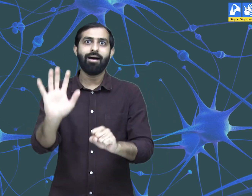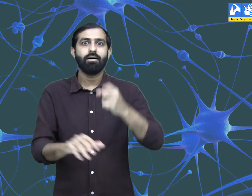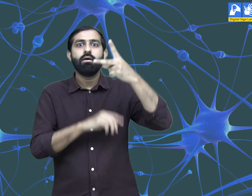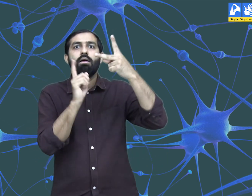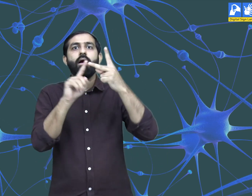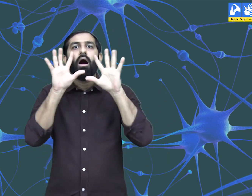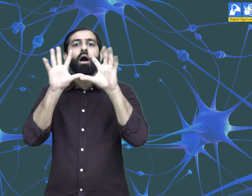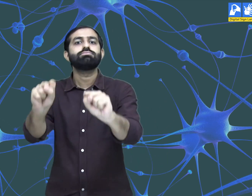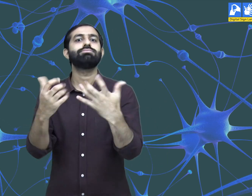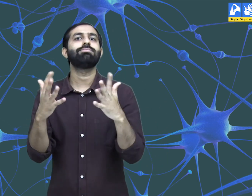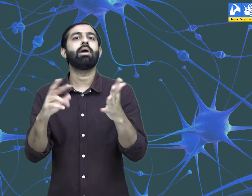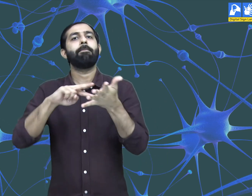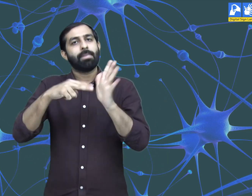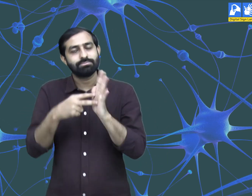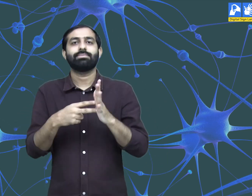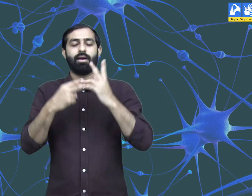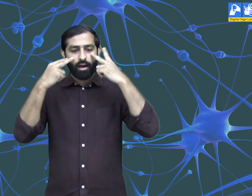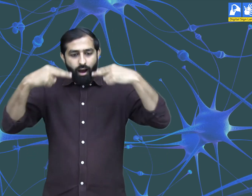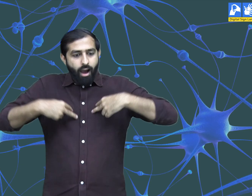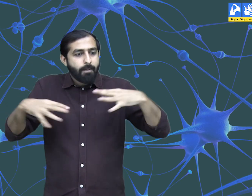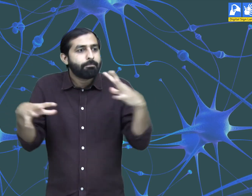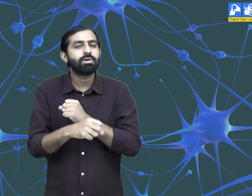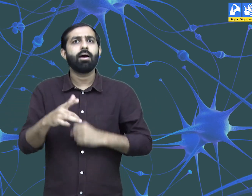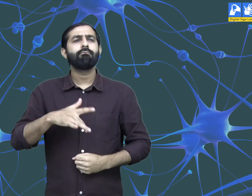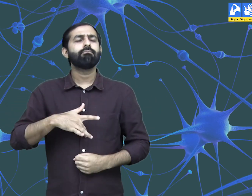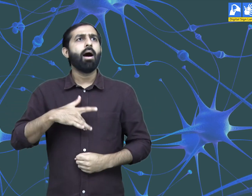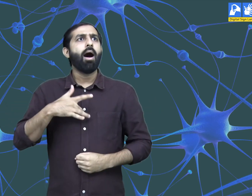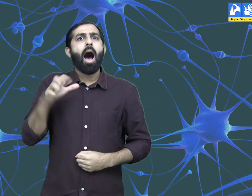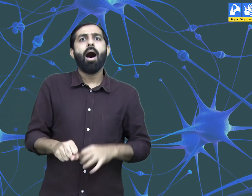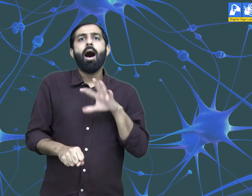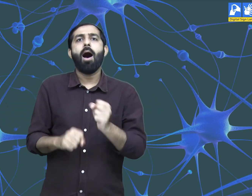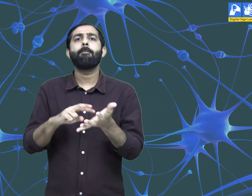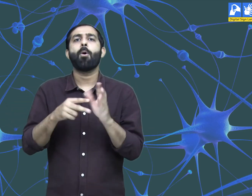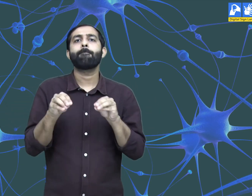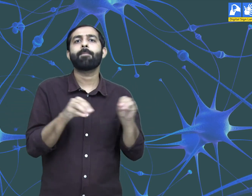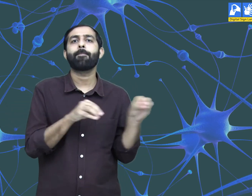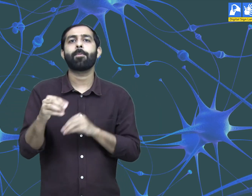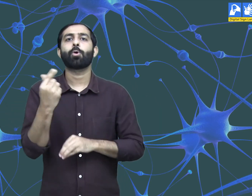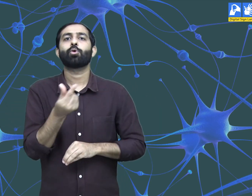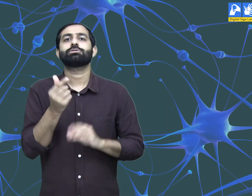So there are two types of movements. So Visible movement and invisible movement.